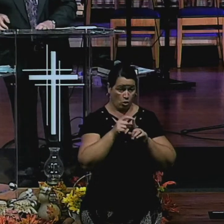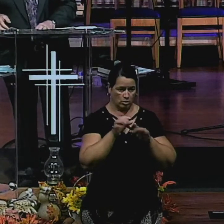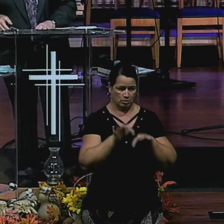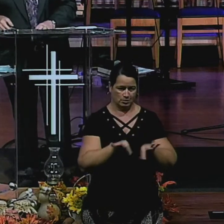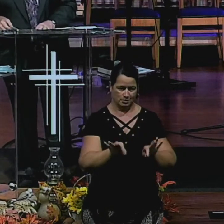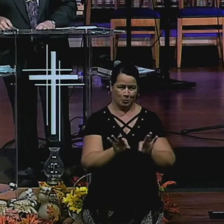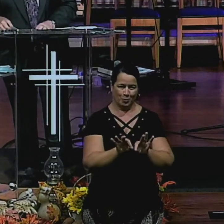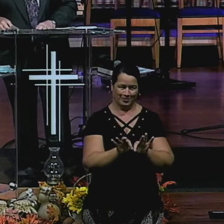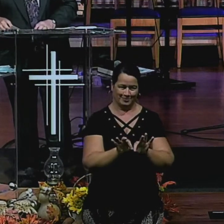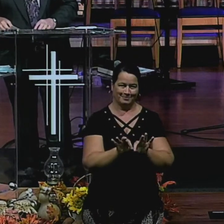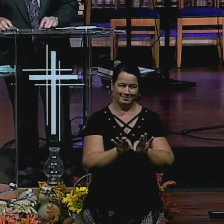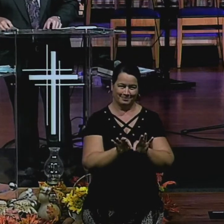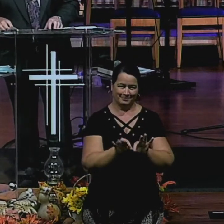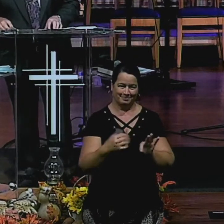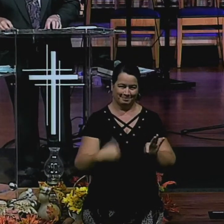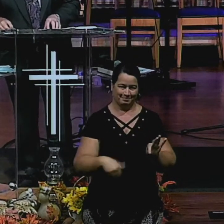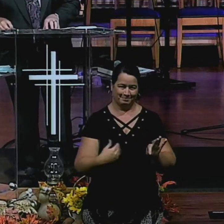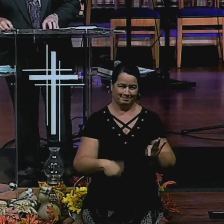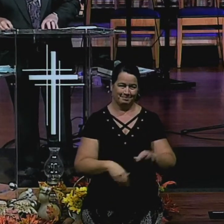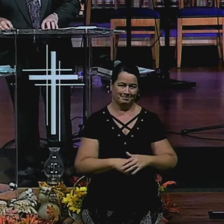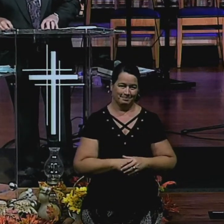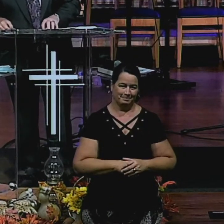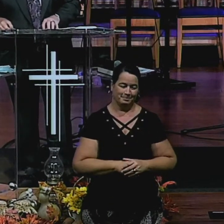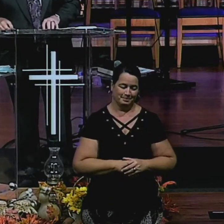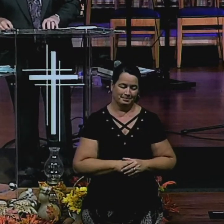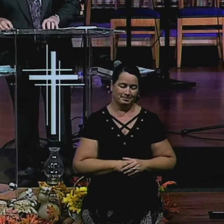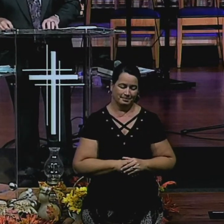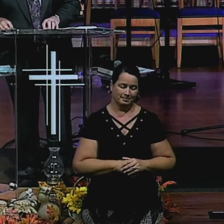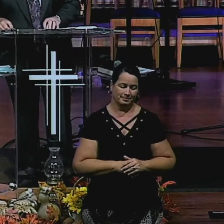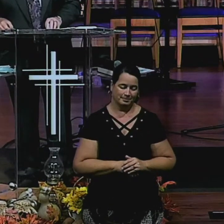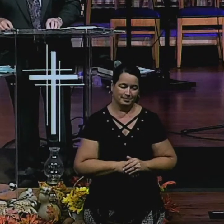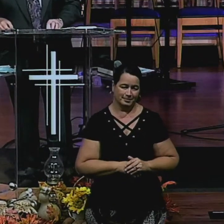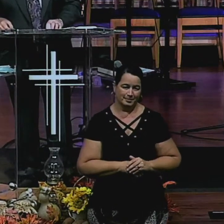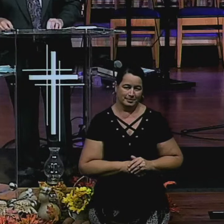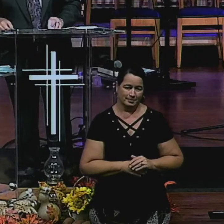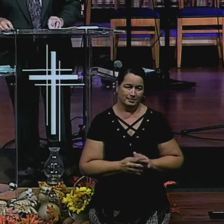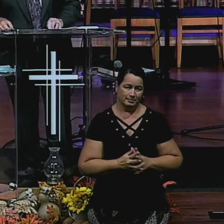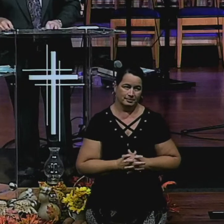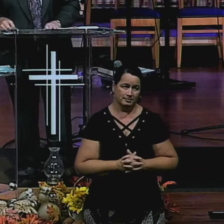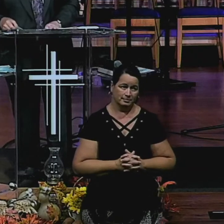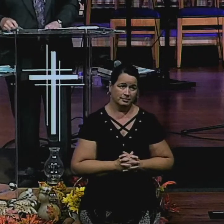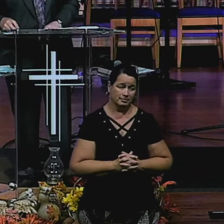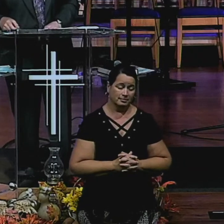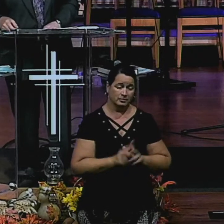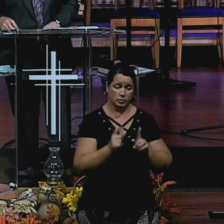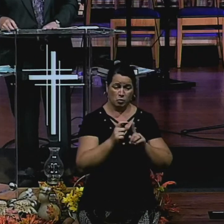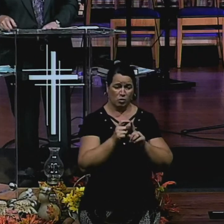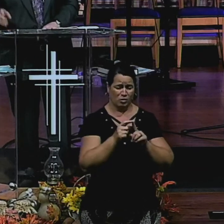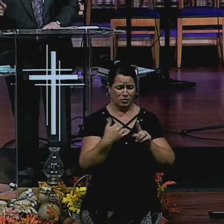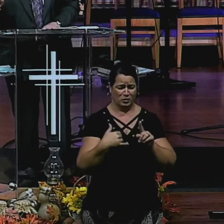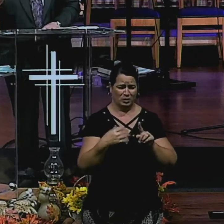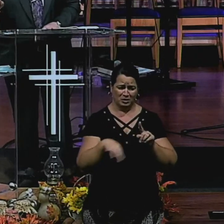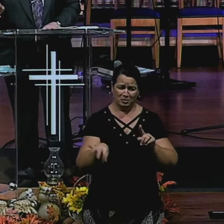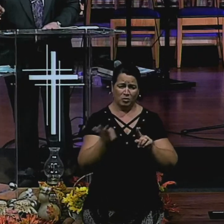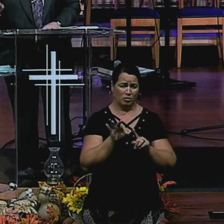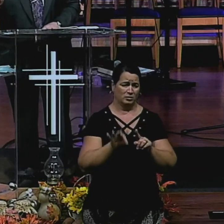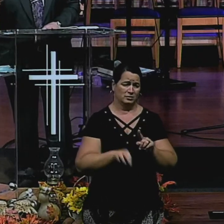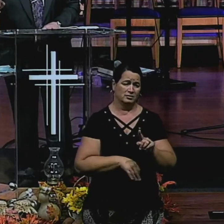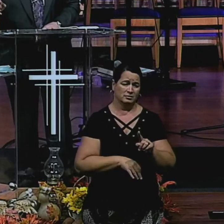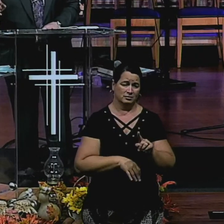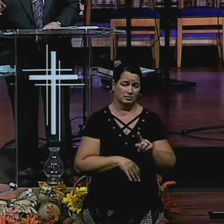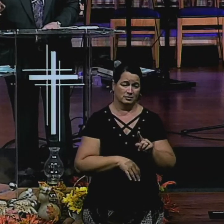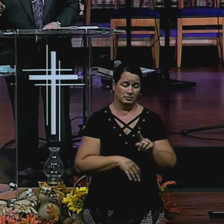matters. It's an important word. John MacArthur stated the case well when he said